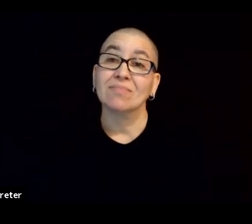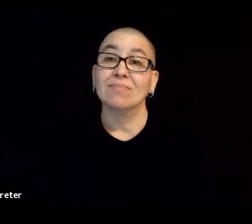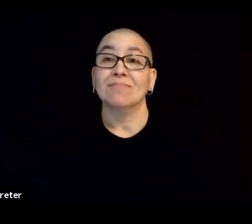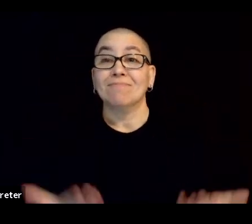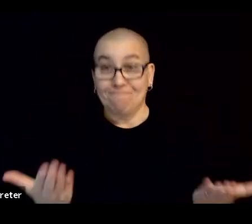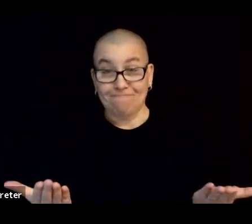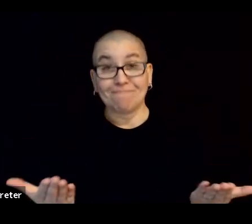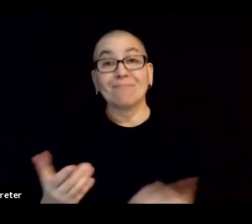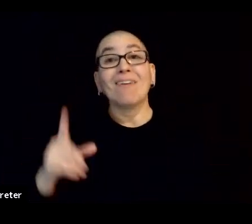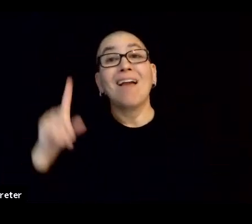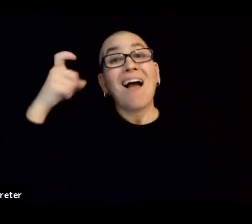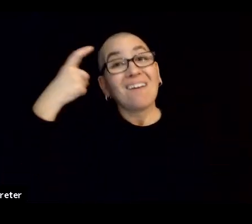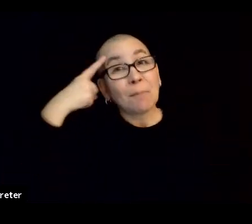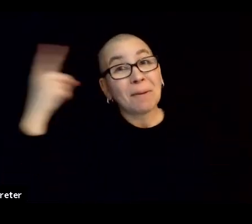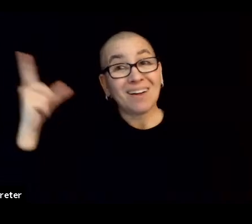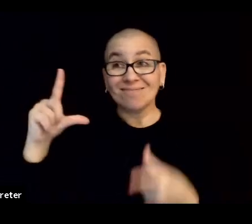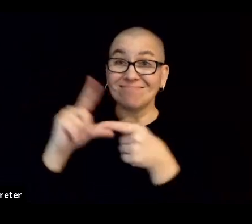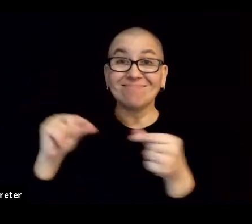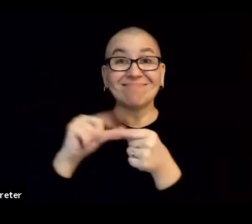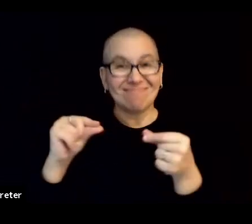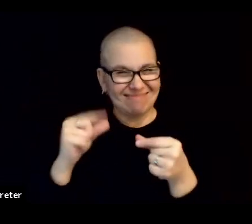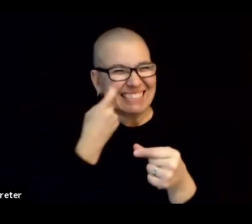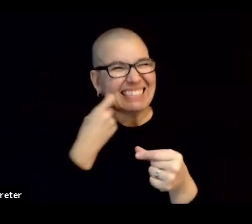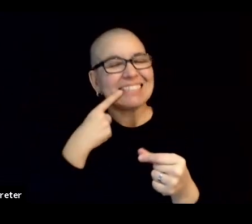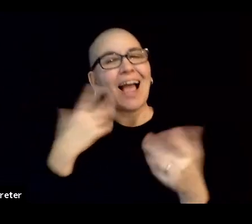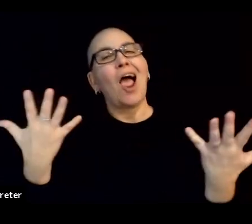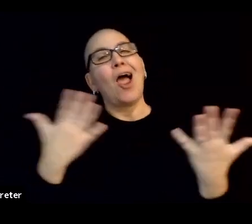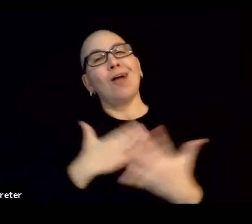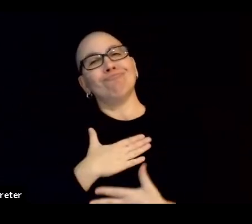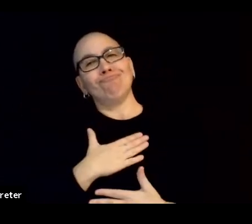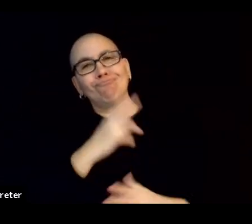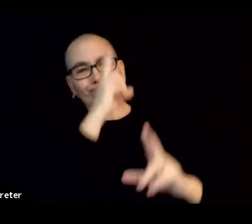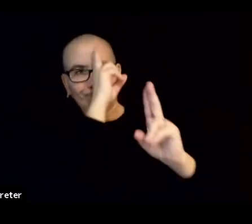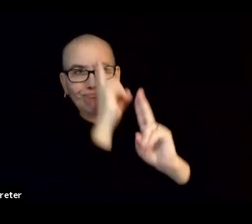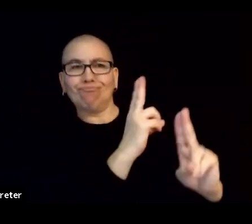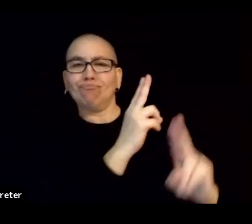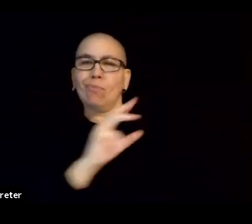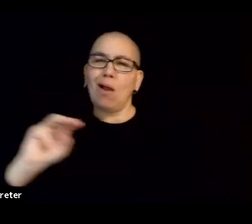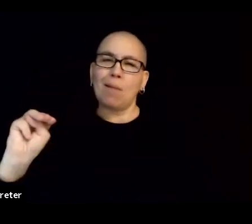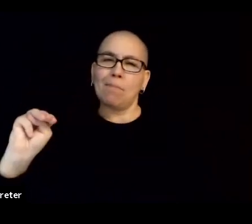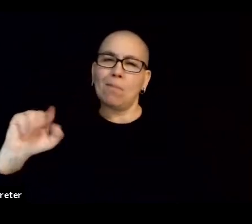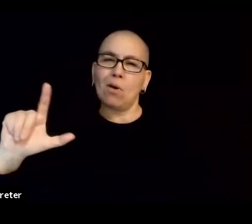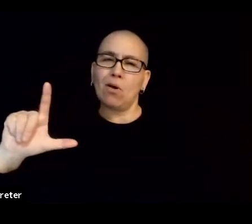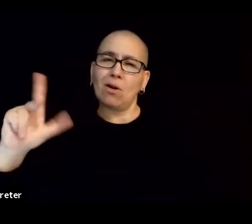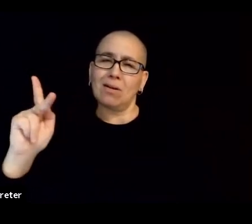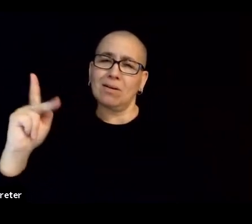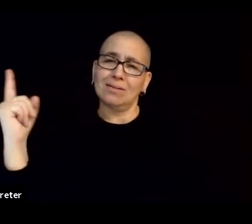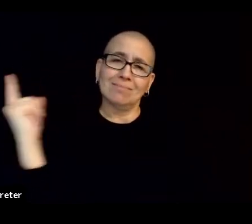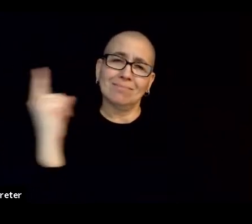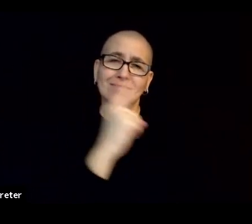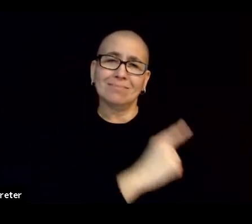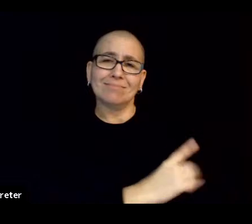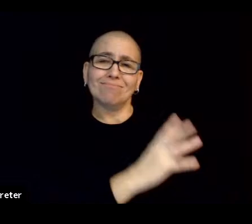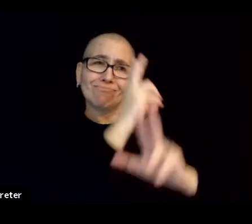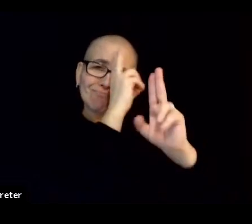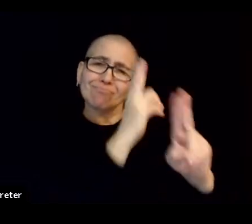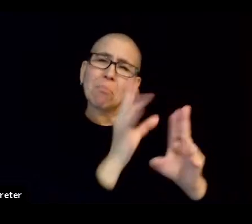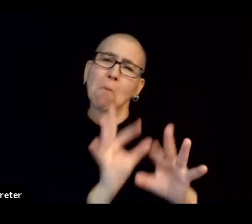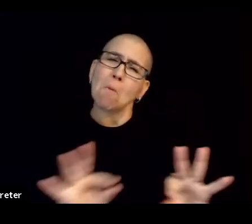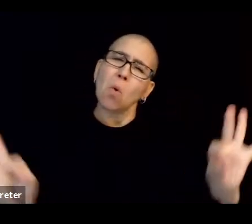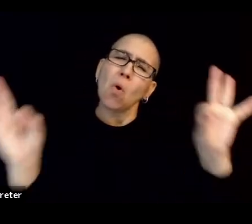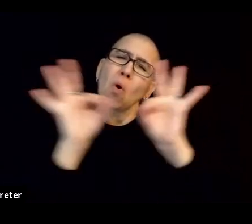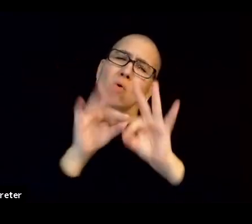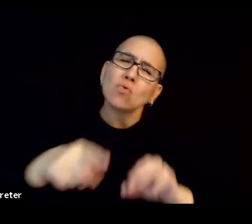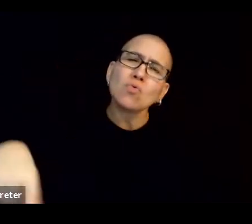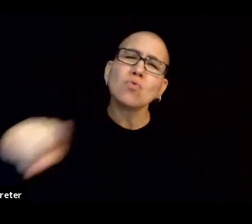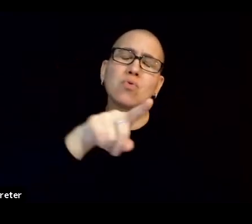of Martin Luther King Jr., it's important to just reflect on the fact that our planning has been very